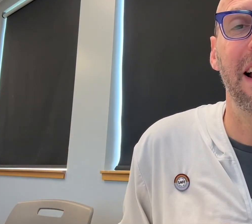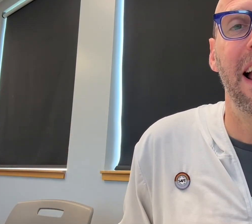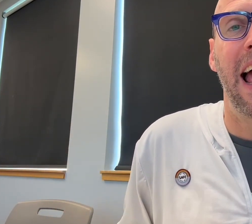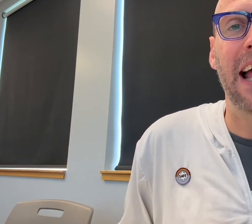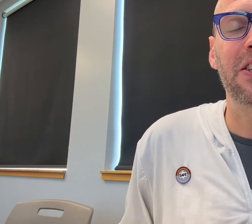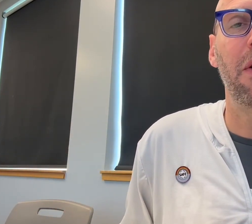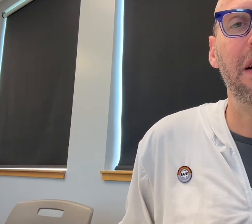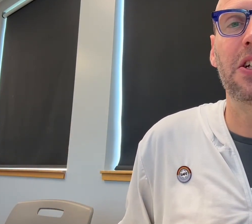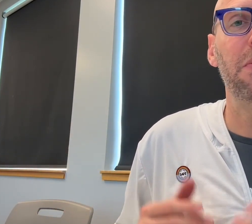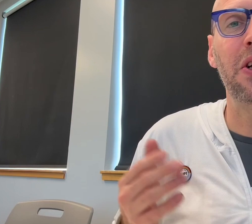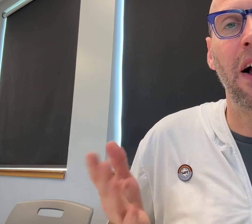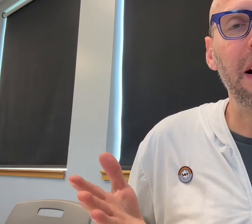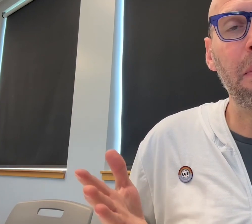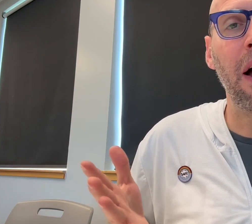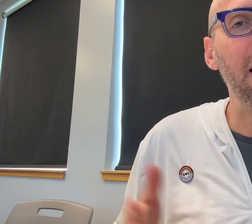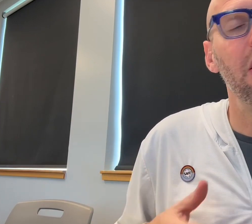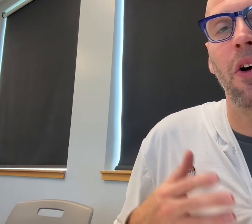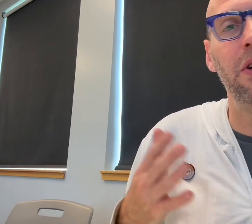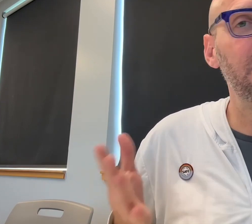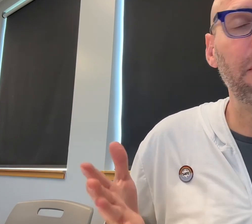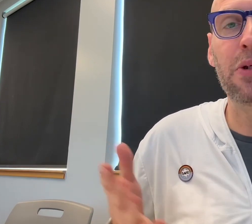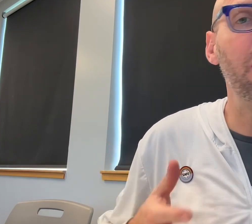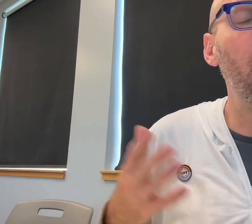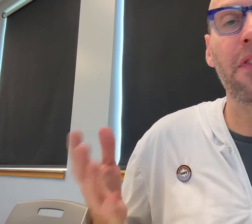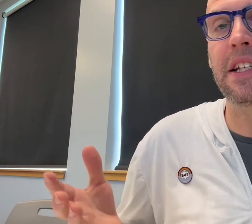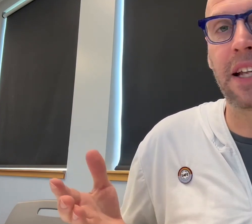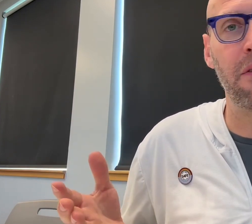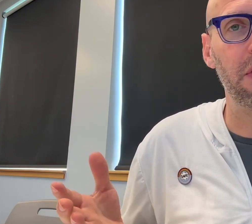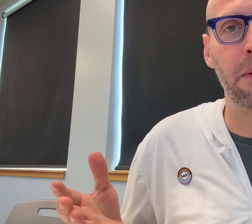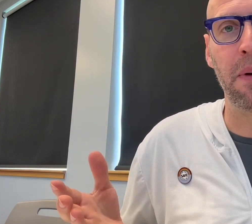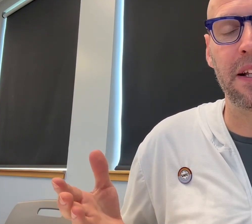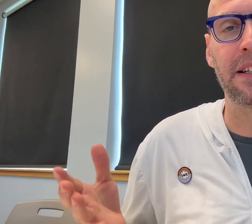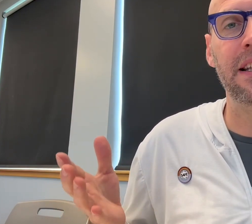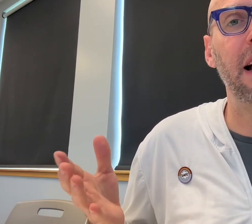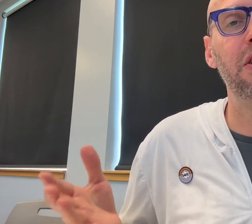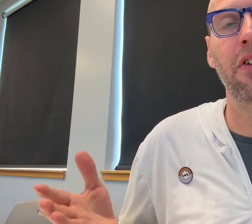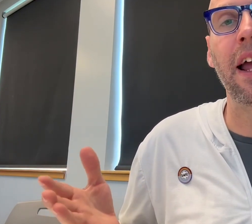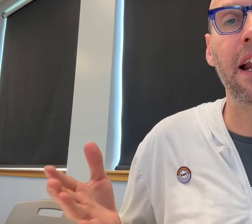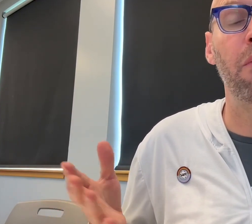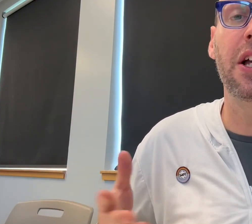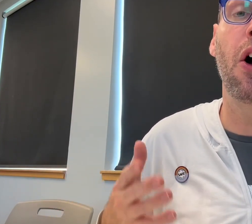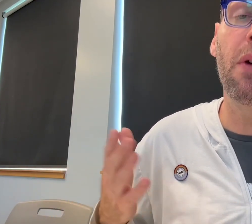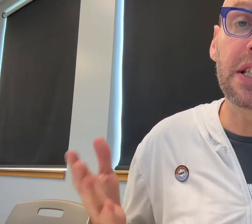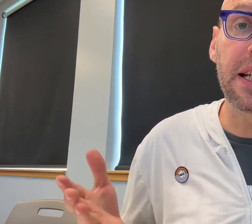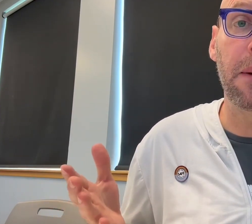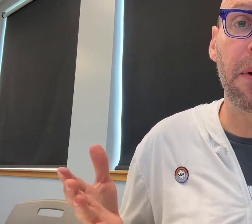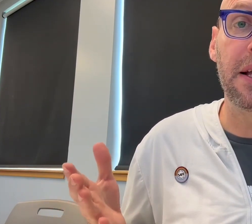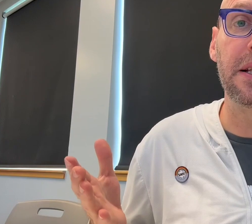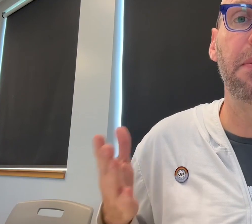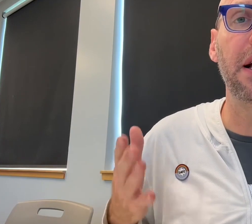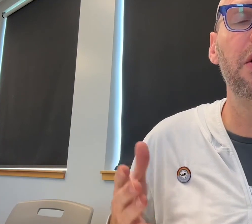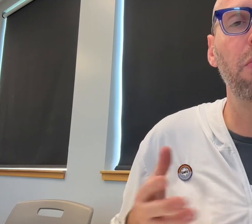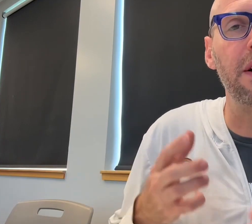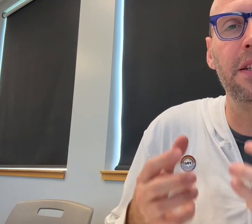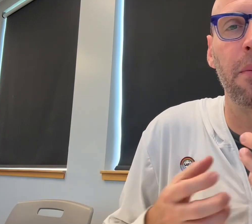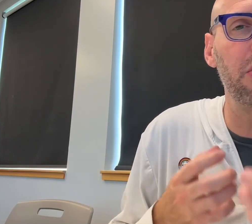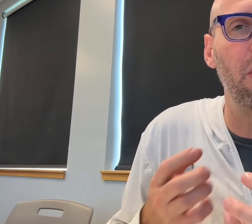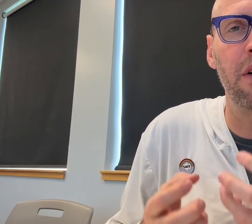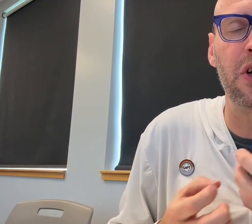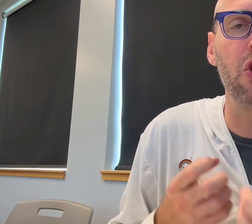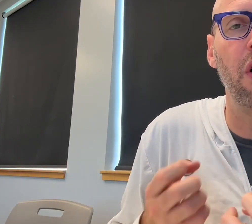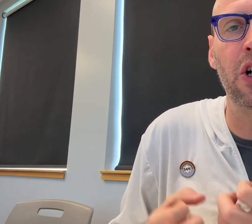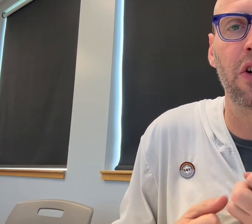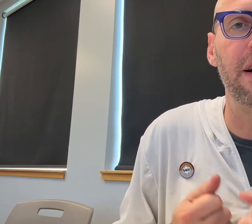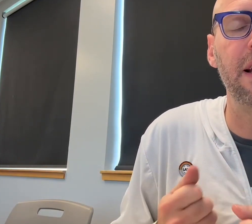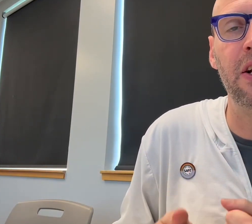right? And so I just was talking about, hey, sometimes we want these diverse opinions, and that's great. And we go and seek opinions because we're in some sort